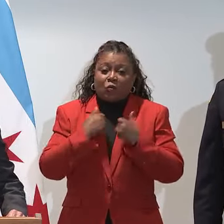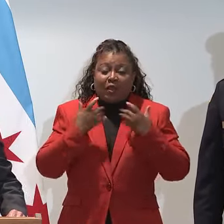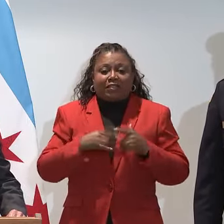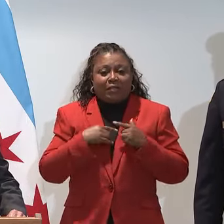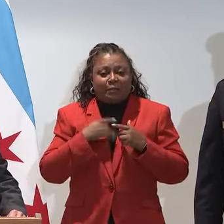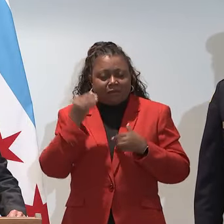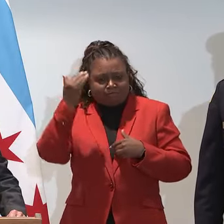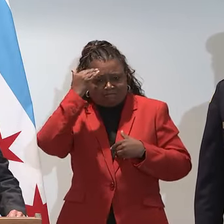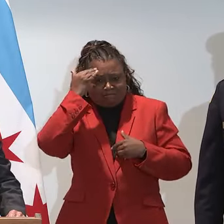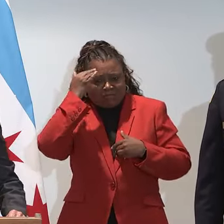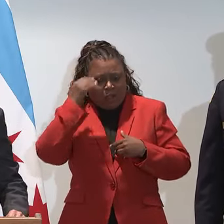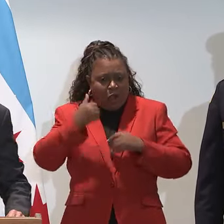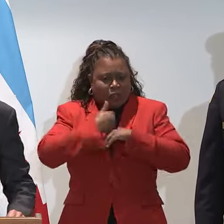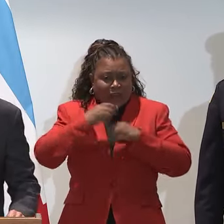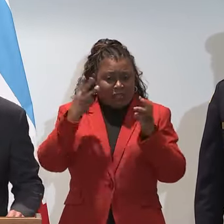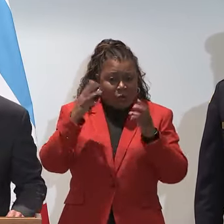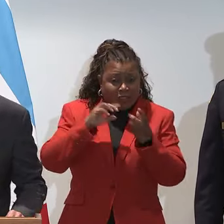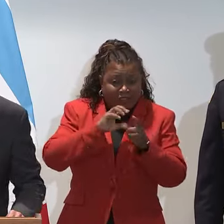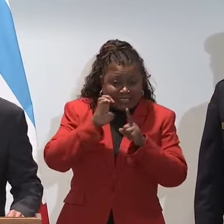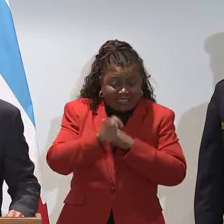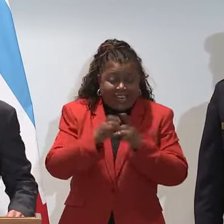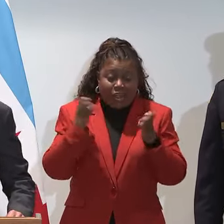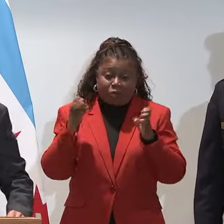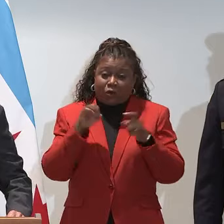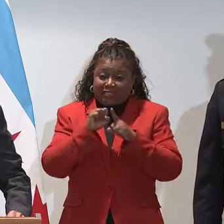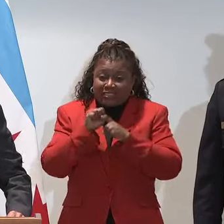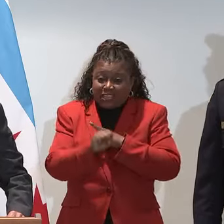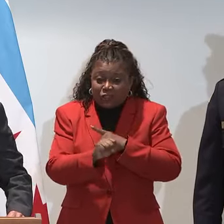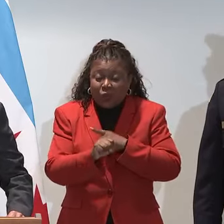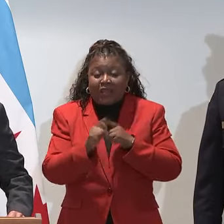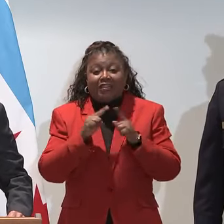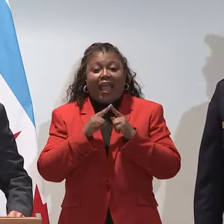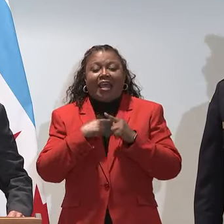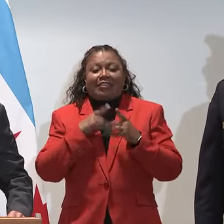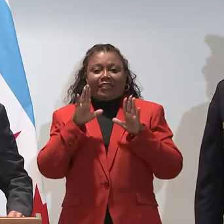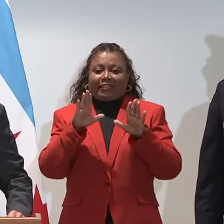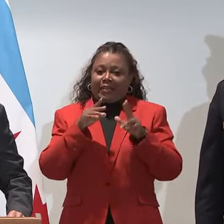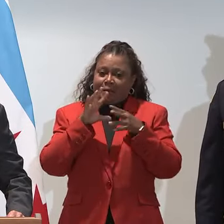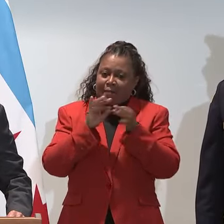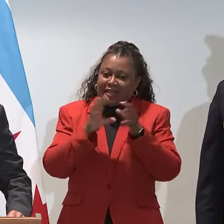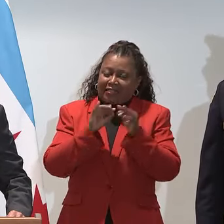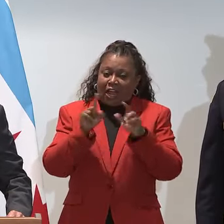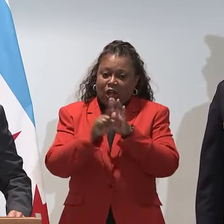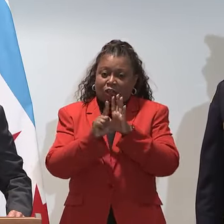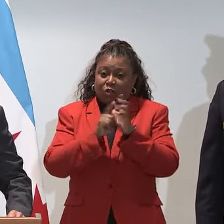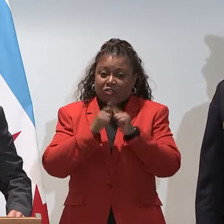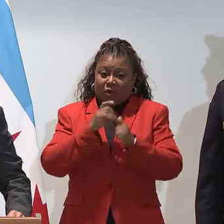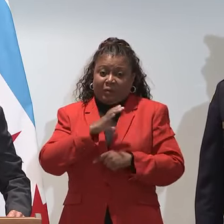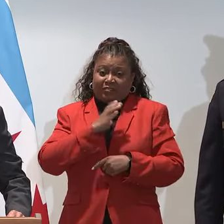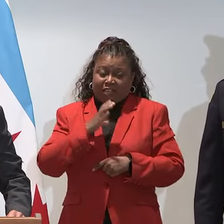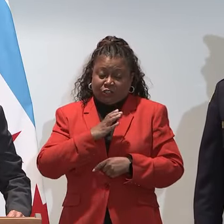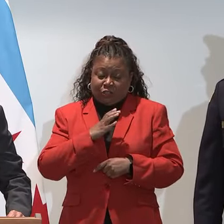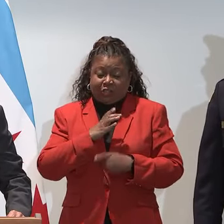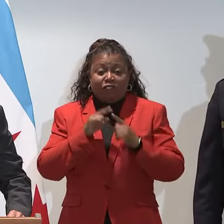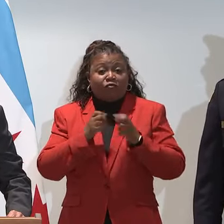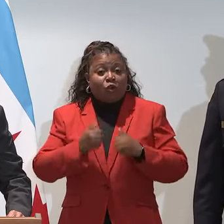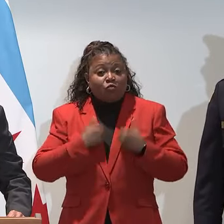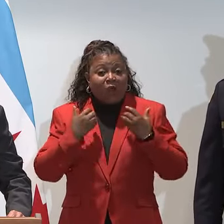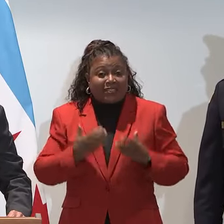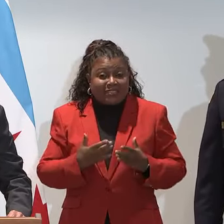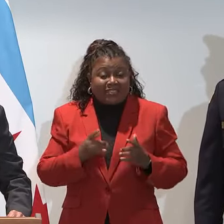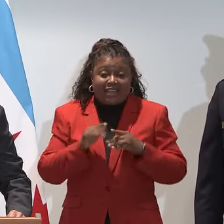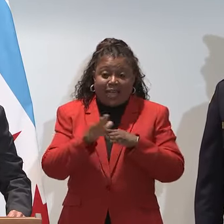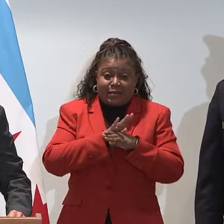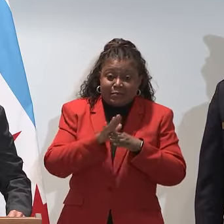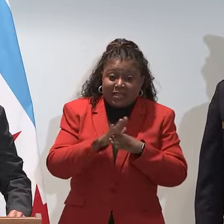to be cognizant of threatening weather conditions, emergency situations, and to heed messages and alerts from officials. For residents